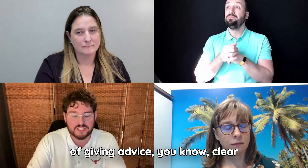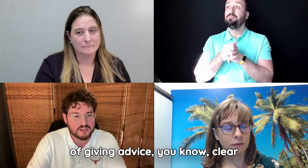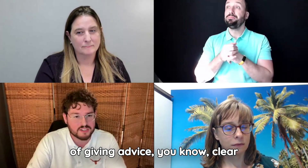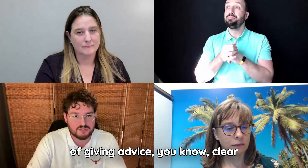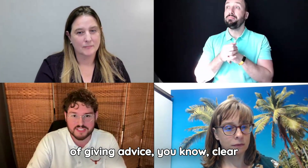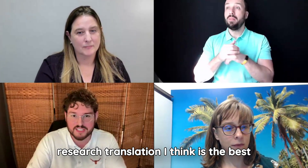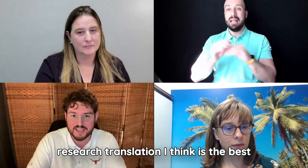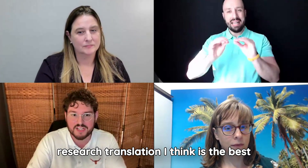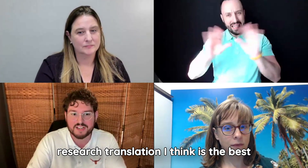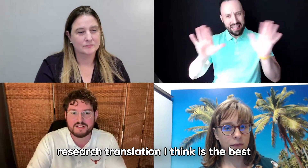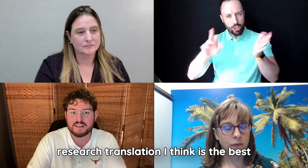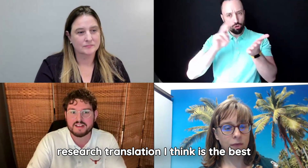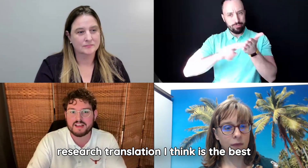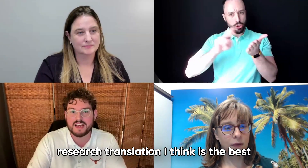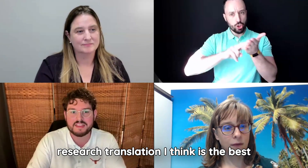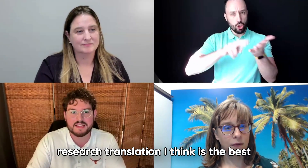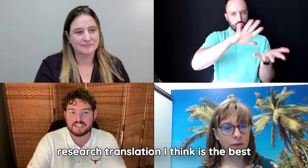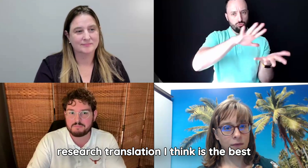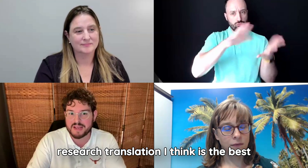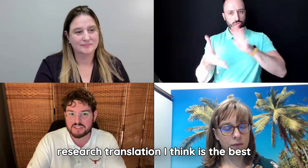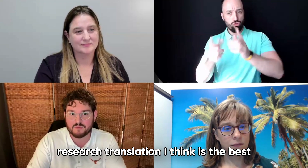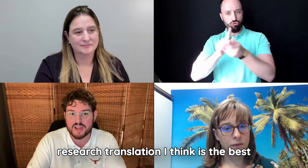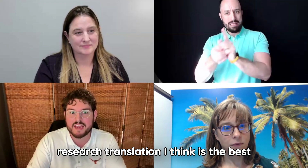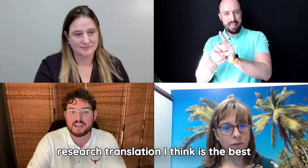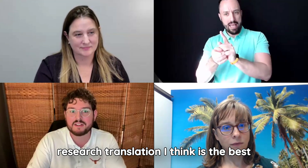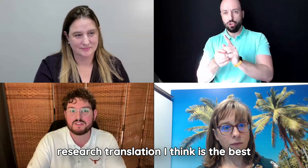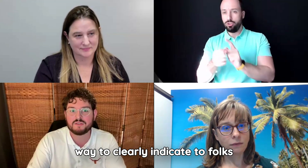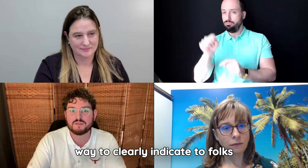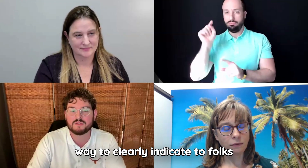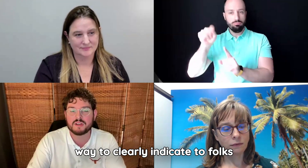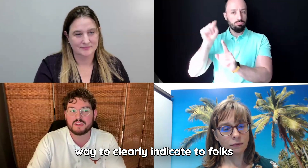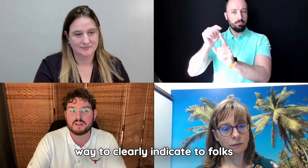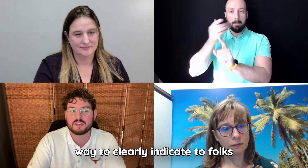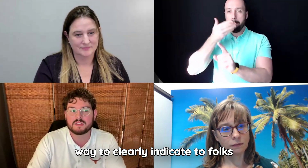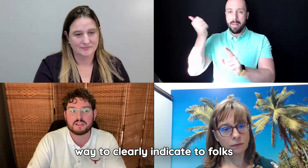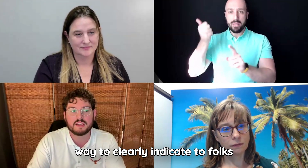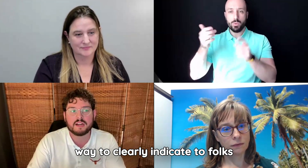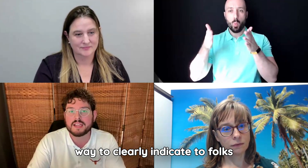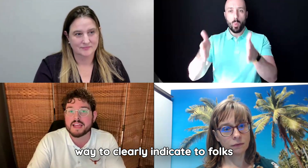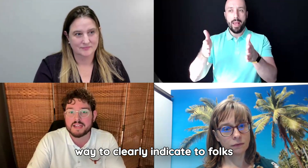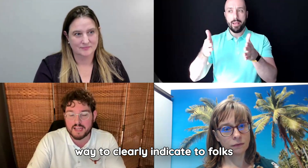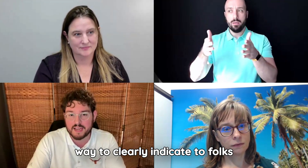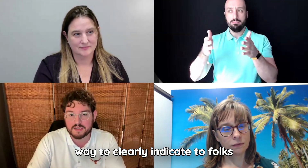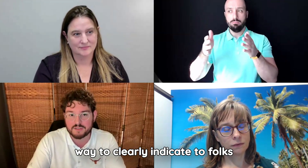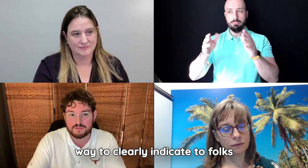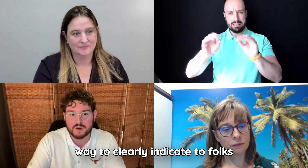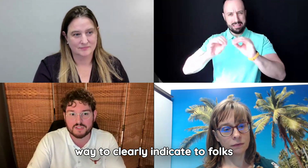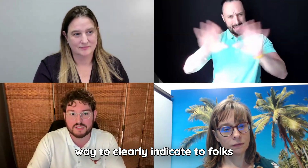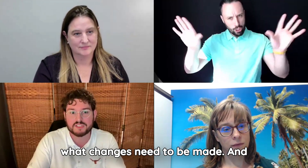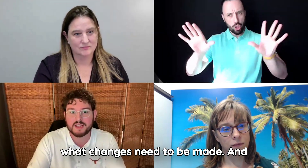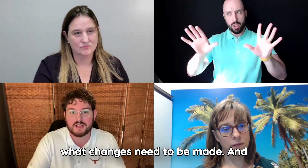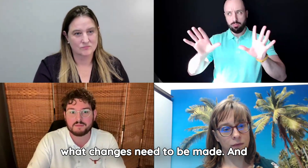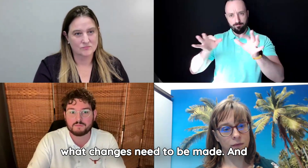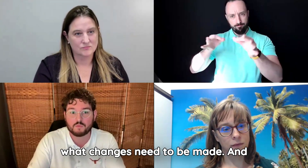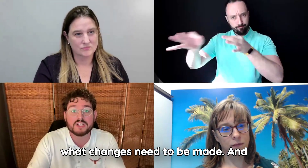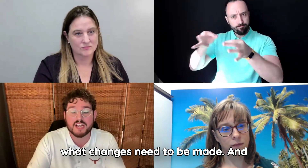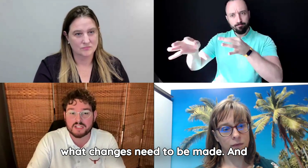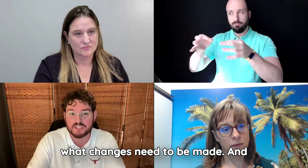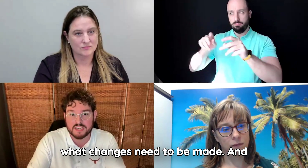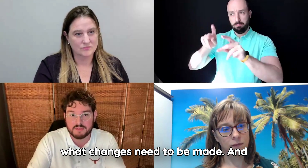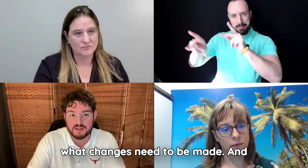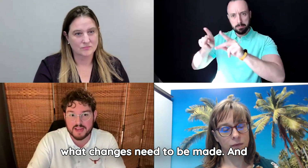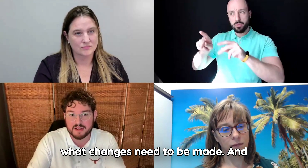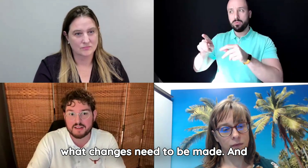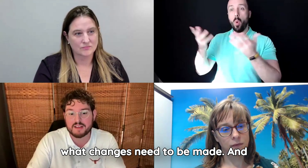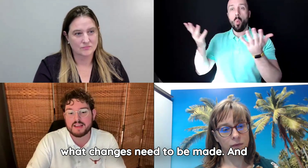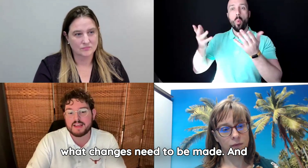Clear research translation, I think, is the best way to clearly indicate to folks what